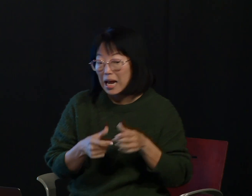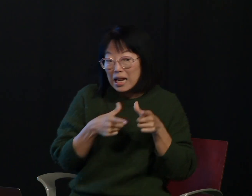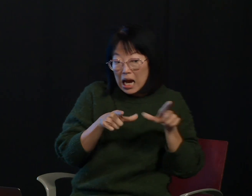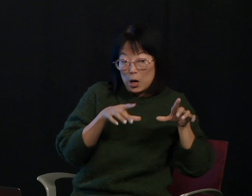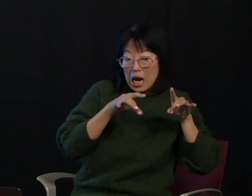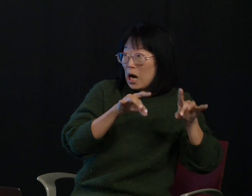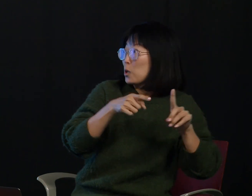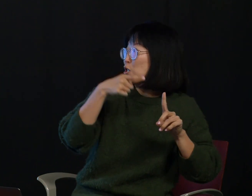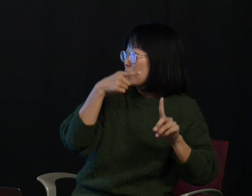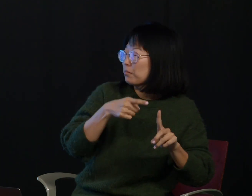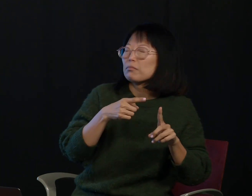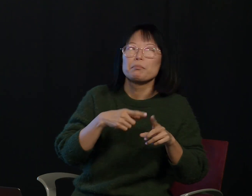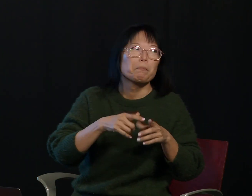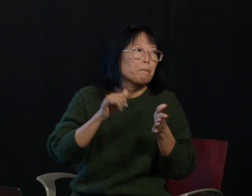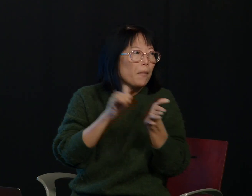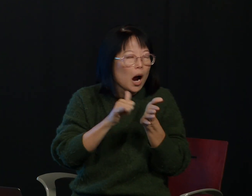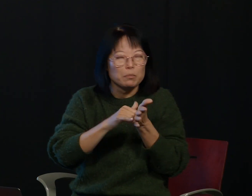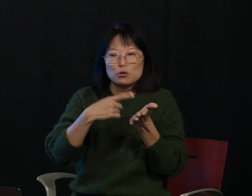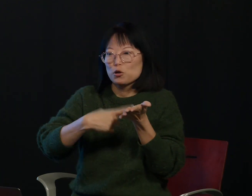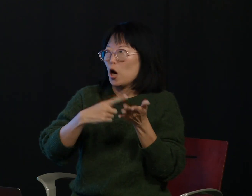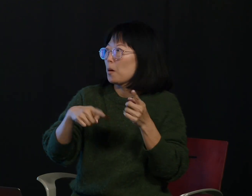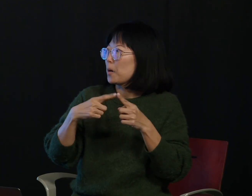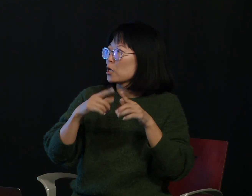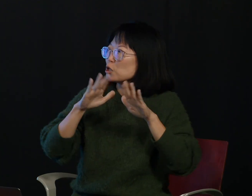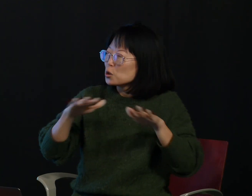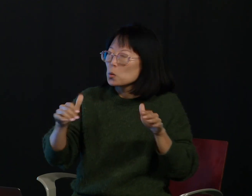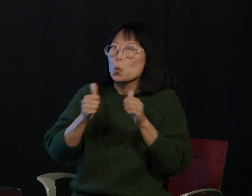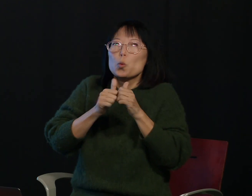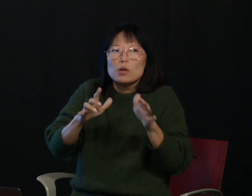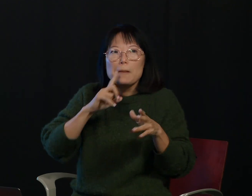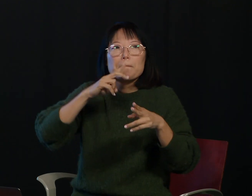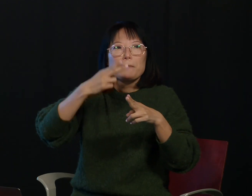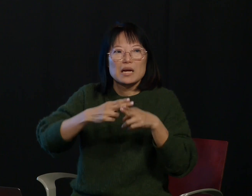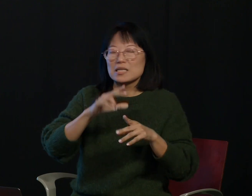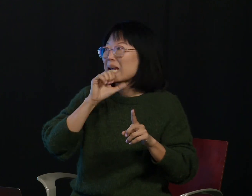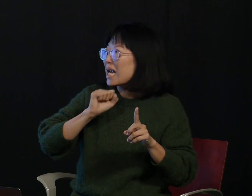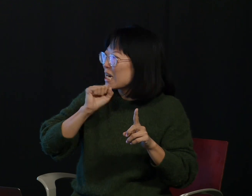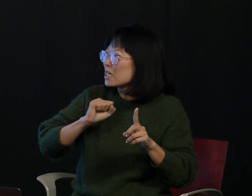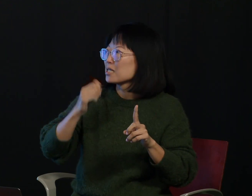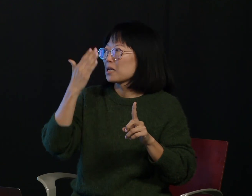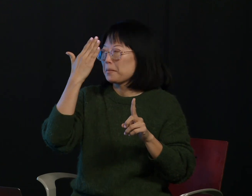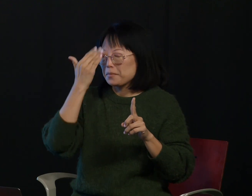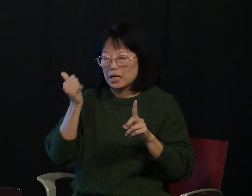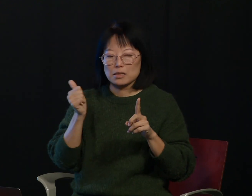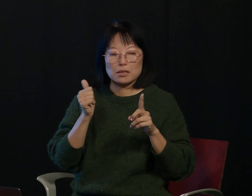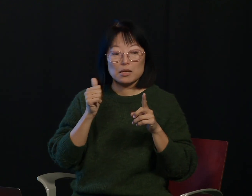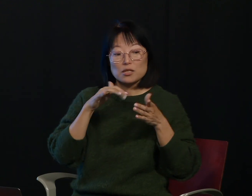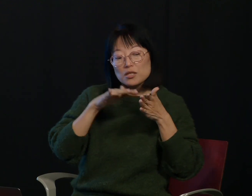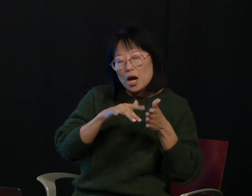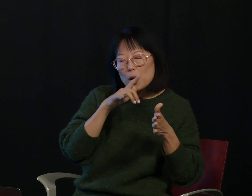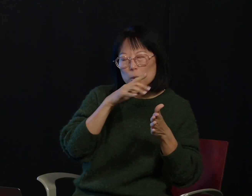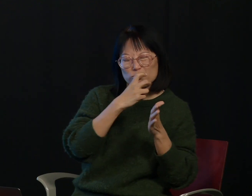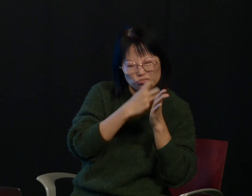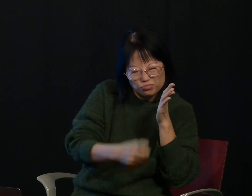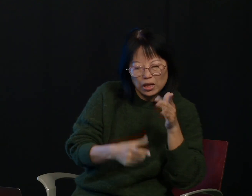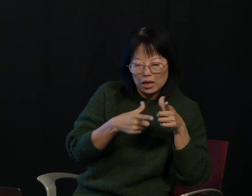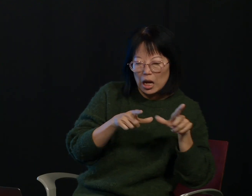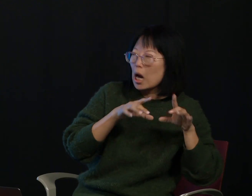Language acquisition specifically is impossible to talk about without mentioning age. Scholars who are